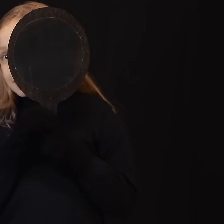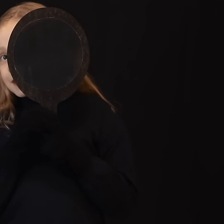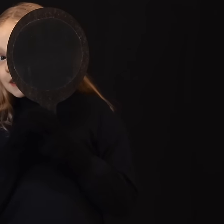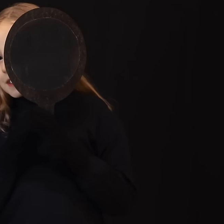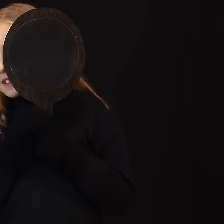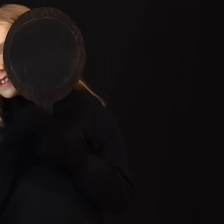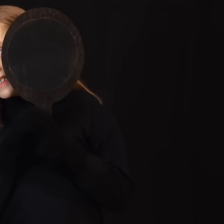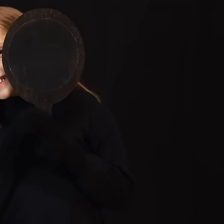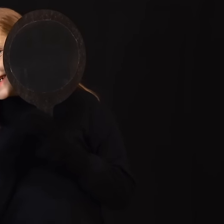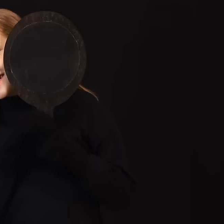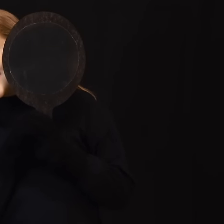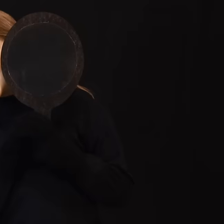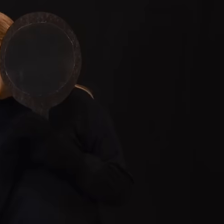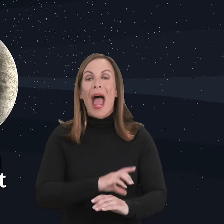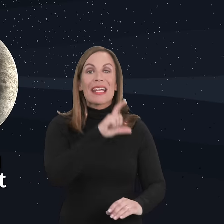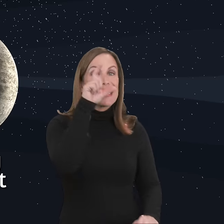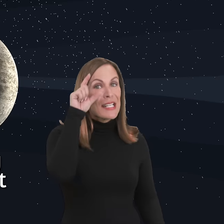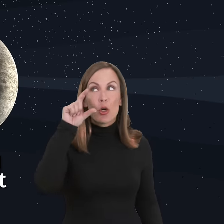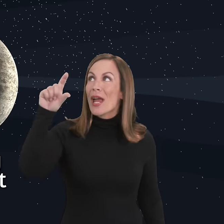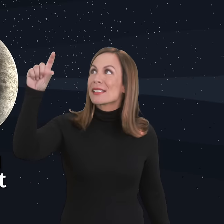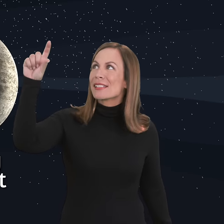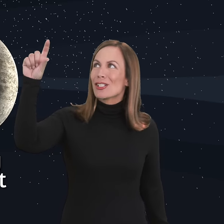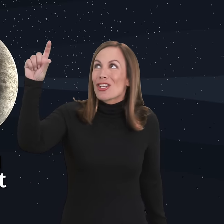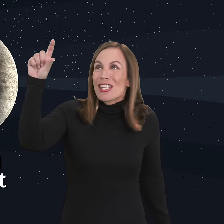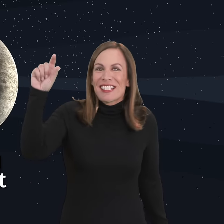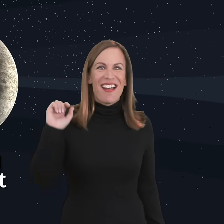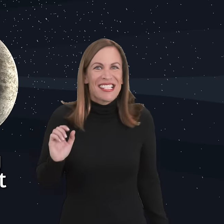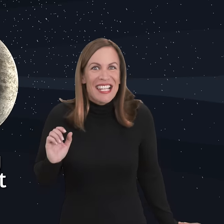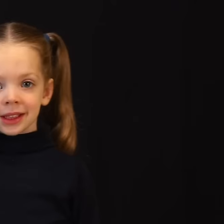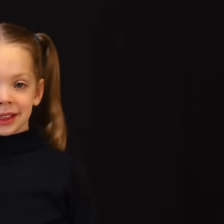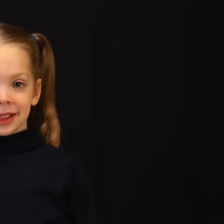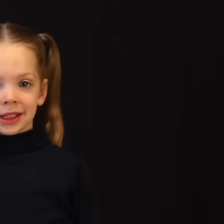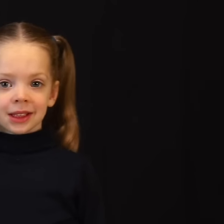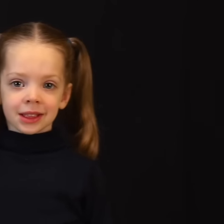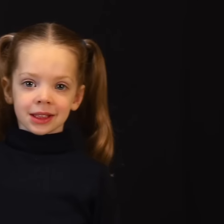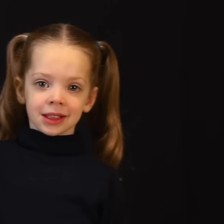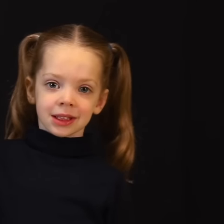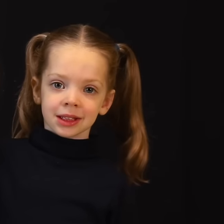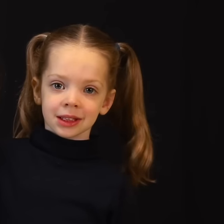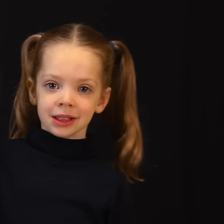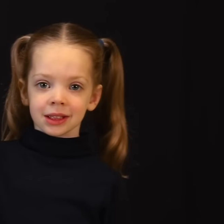the night. Waxing crescent, just a slice, reminds me of